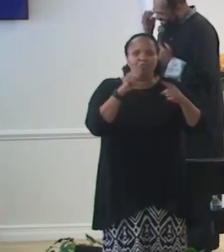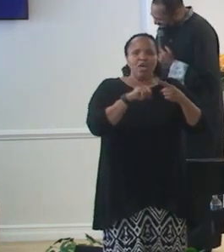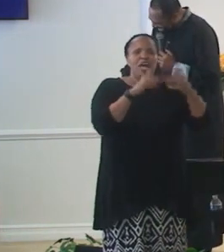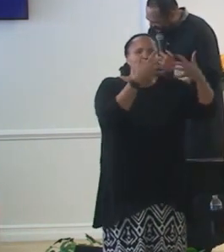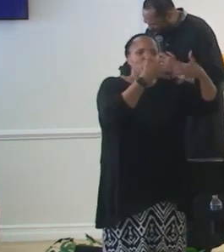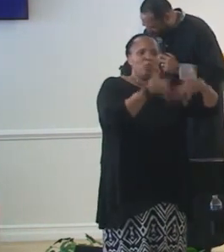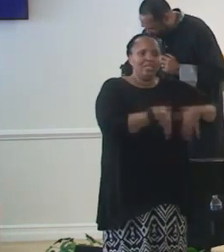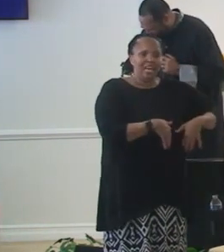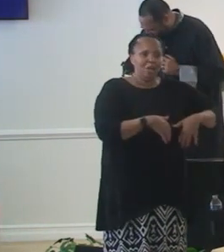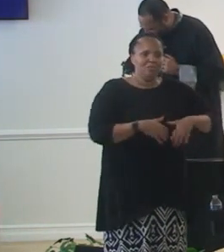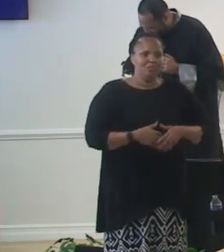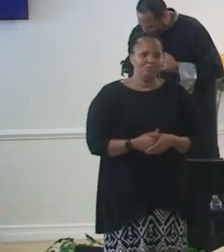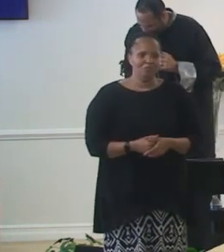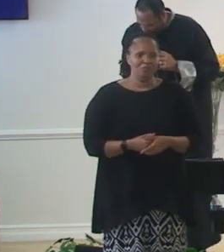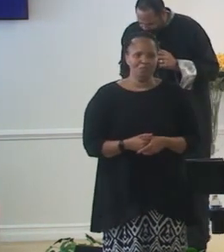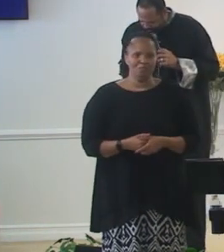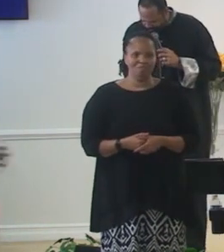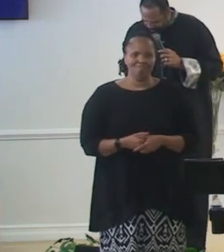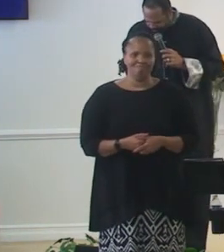break down.